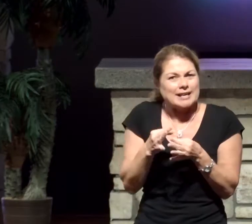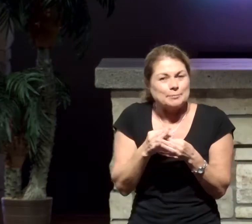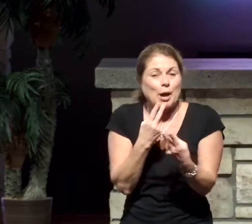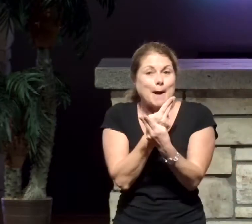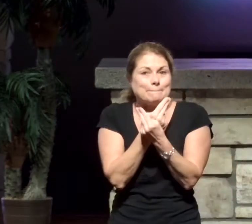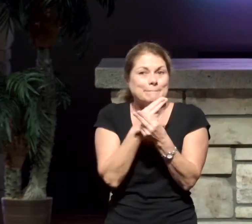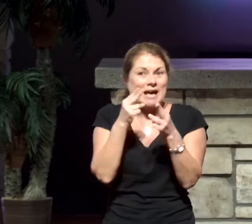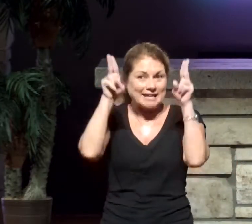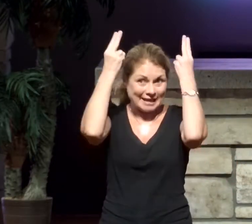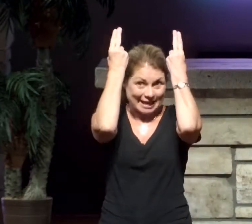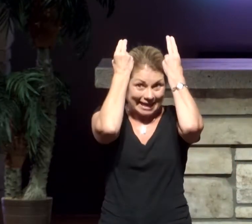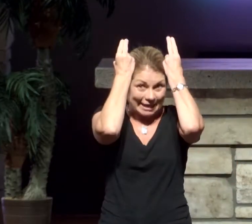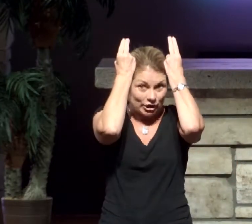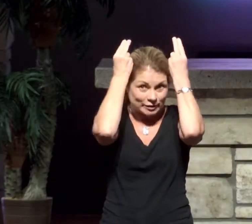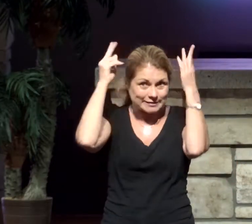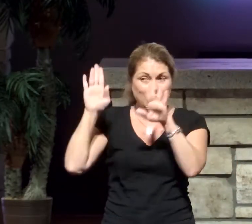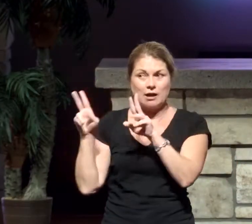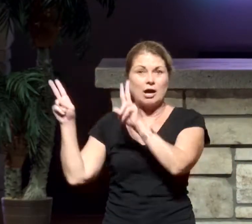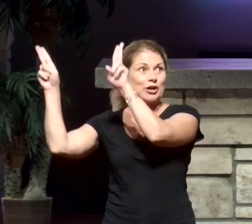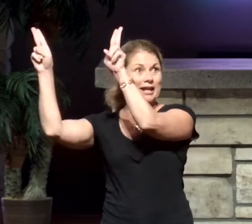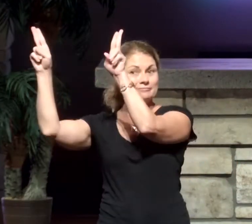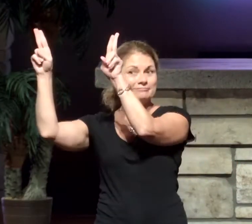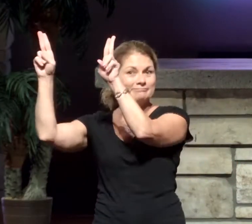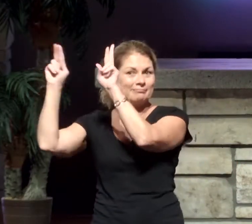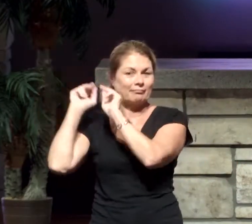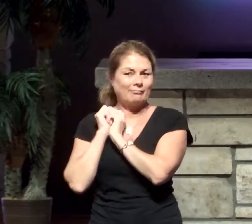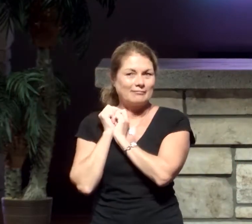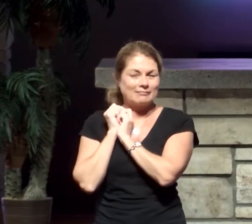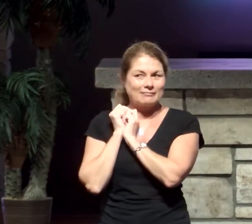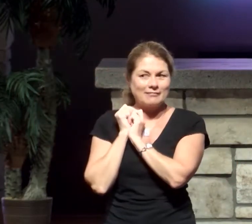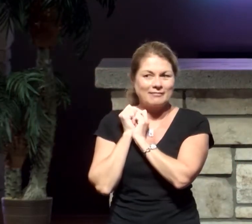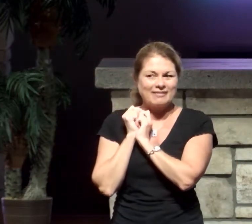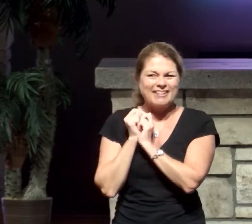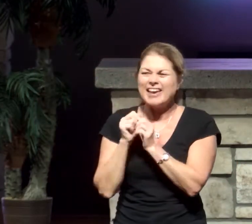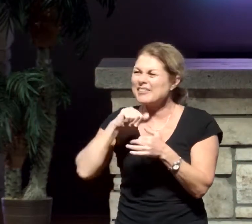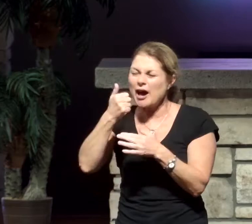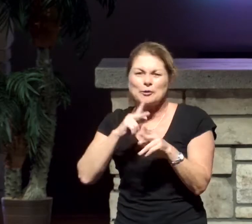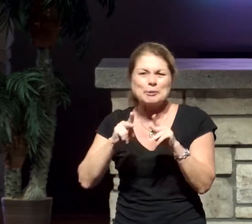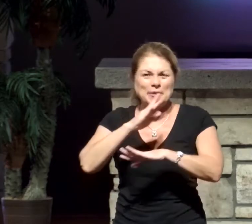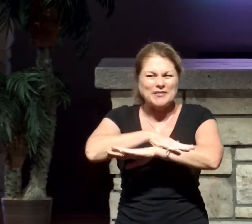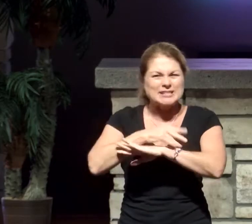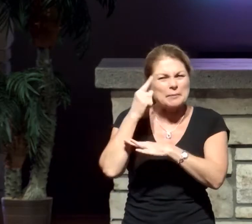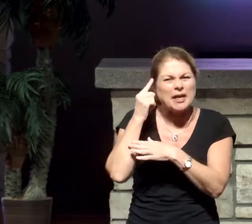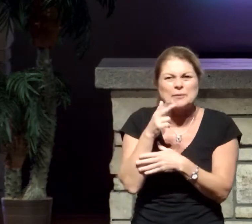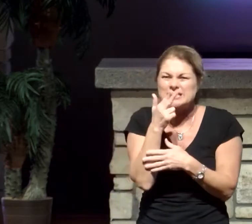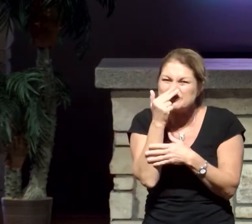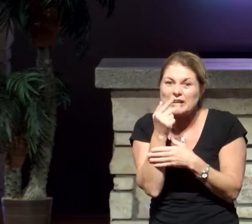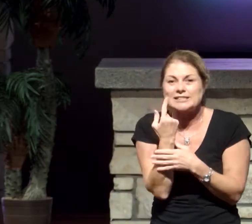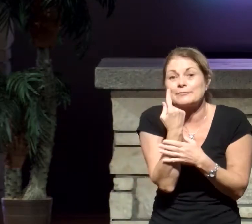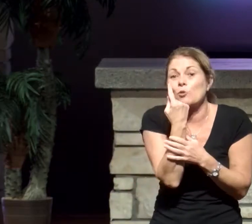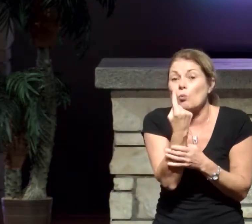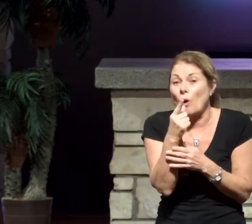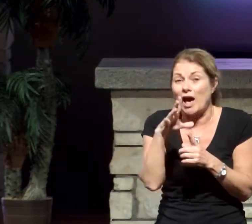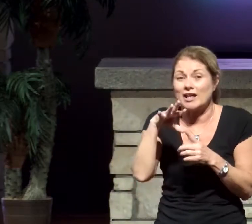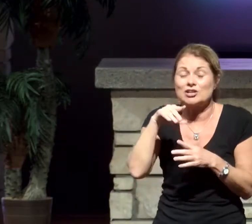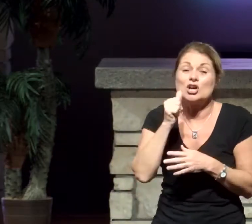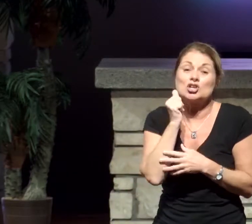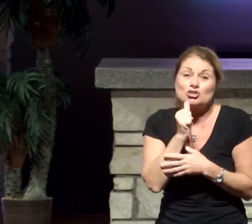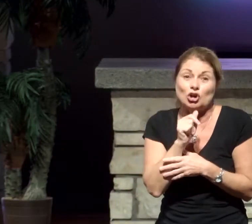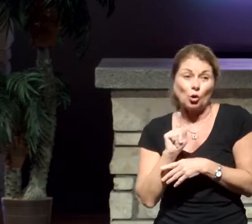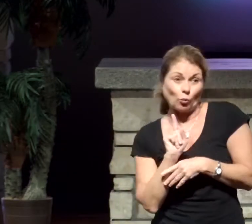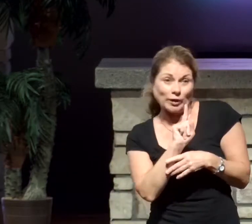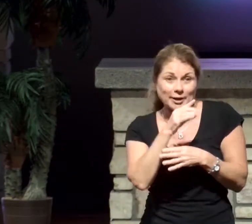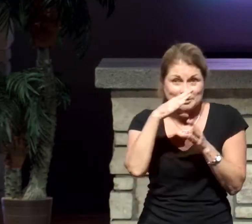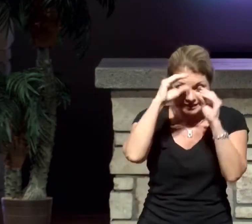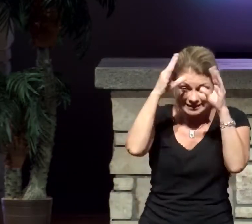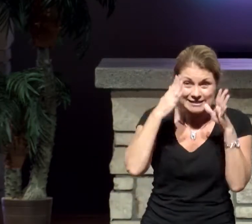ears behind her head. And everybody at the table, they thought this was funny, except for one girl who went up to the teacher and told her